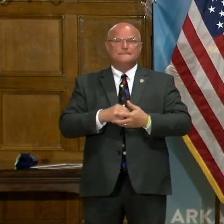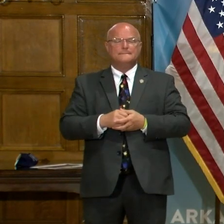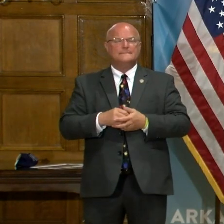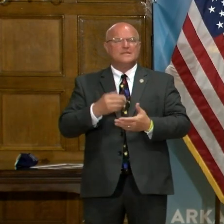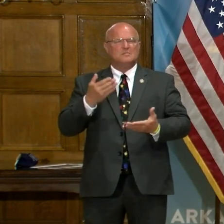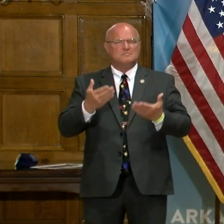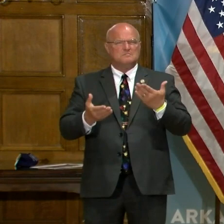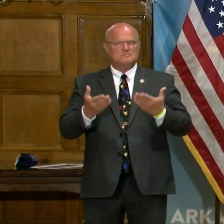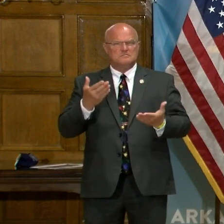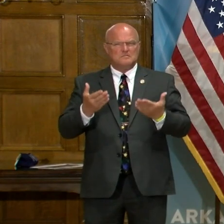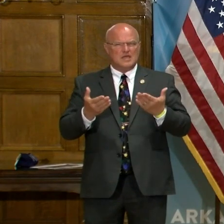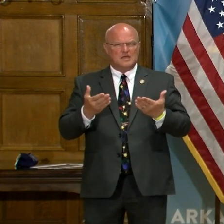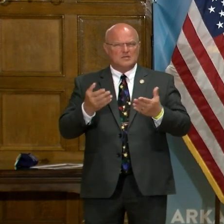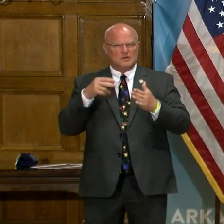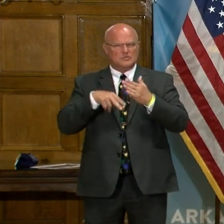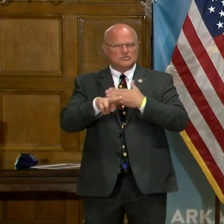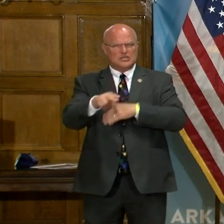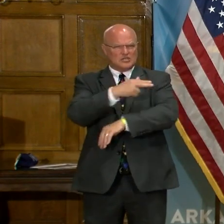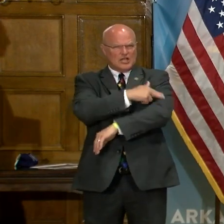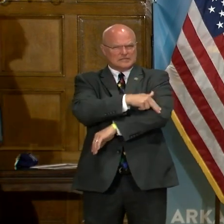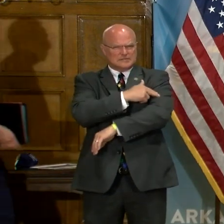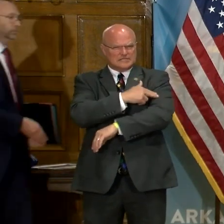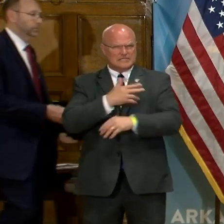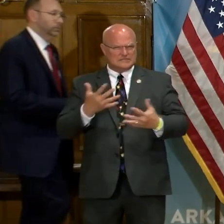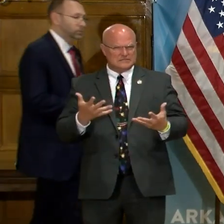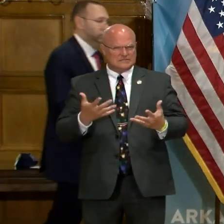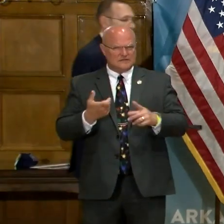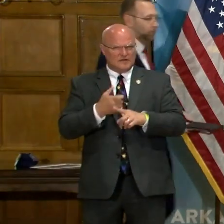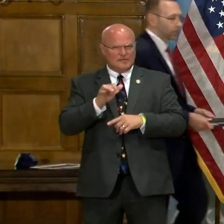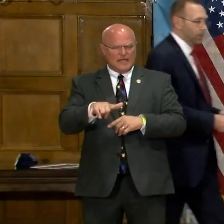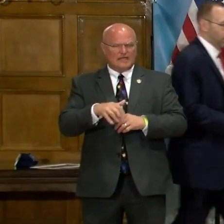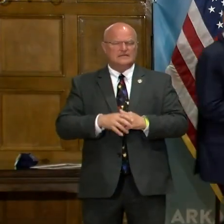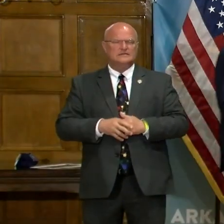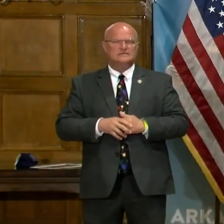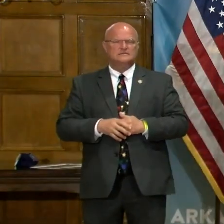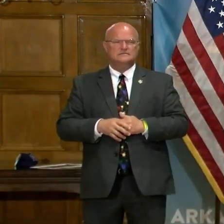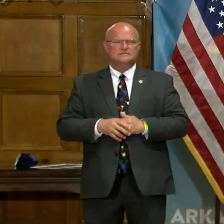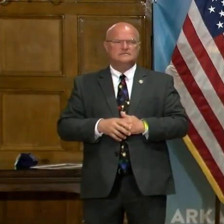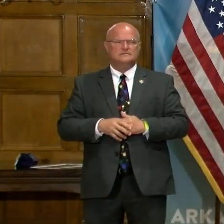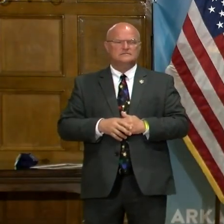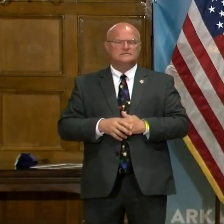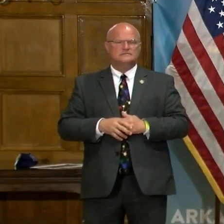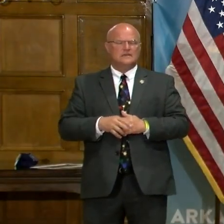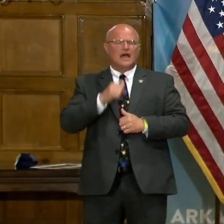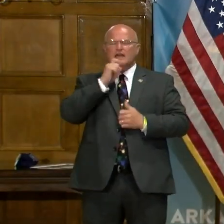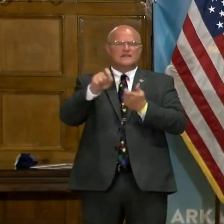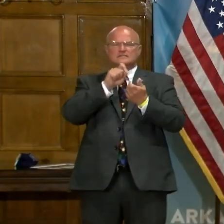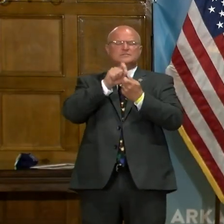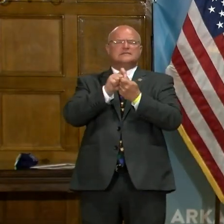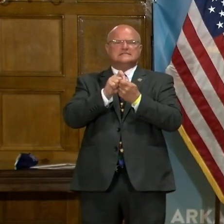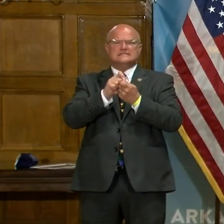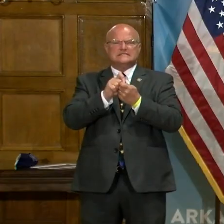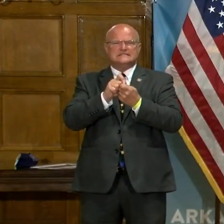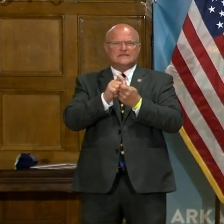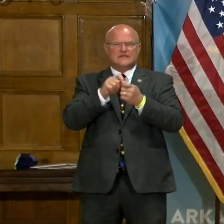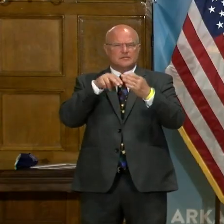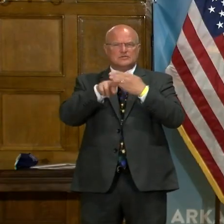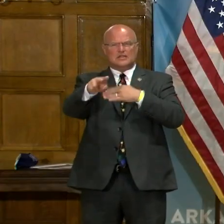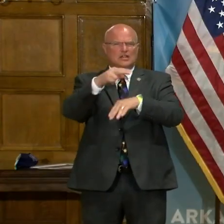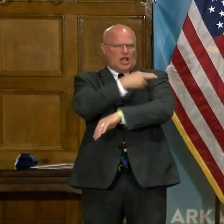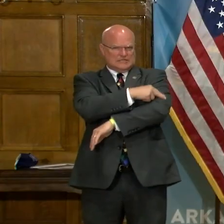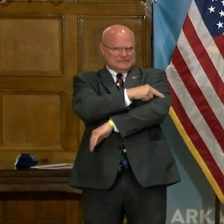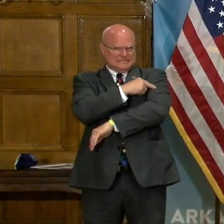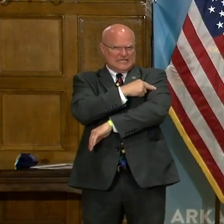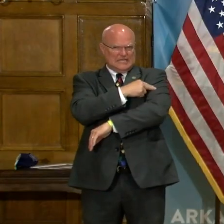there may be, I don't know, was there a projection on the hospitalizations from that? I don't have a specific projection